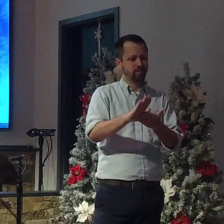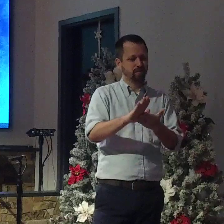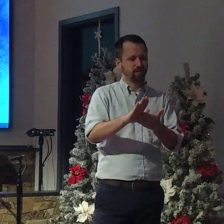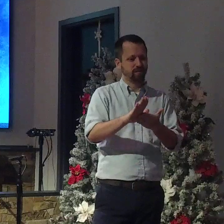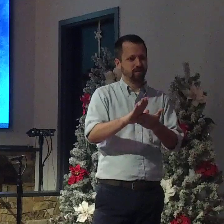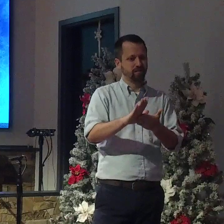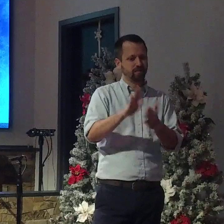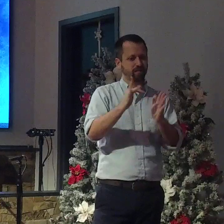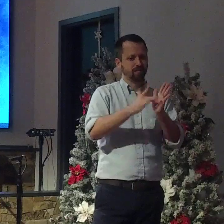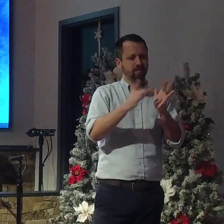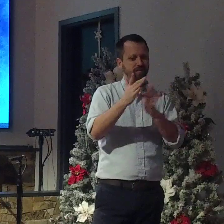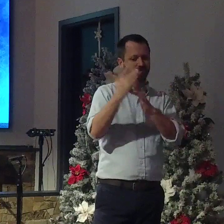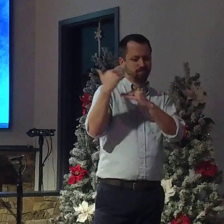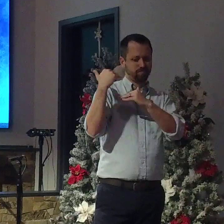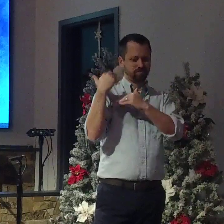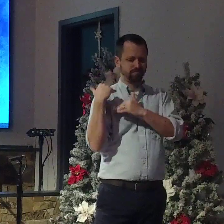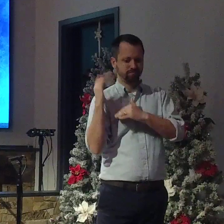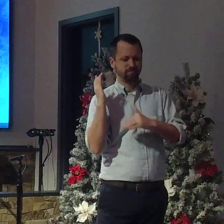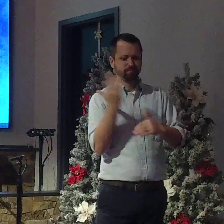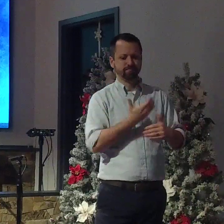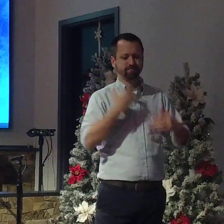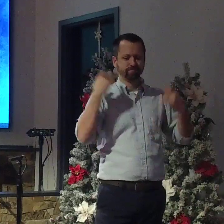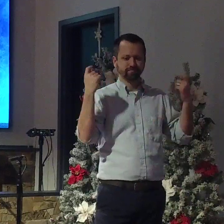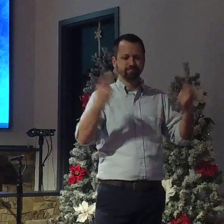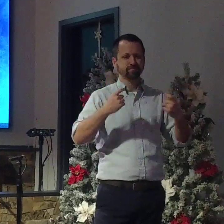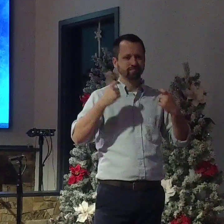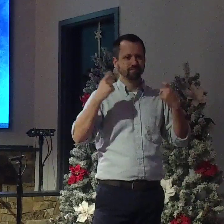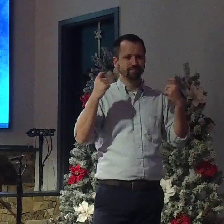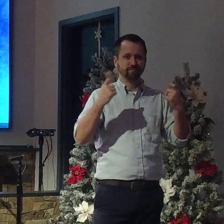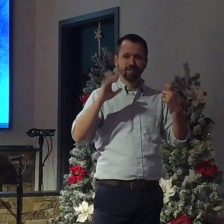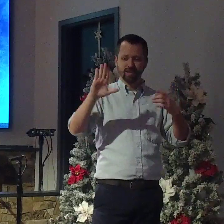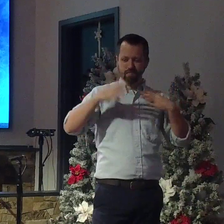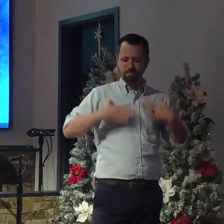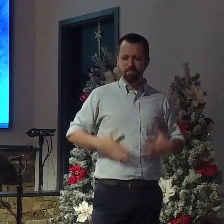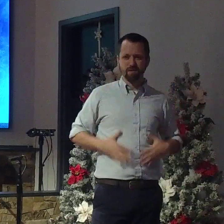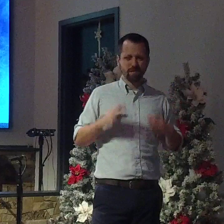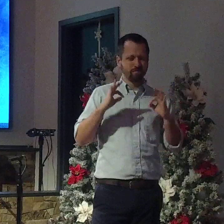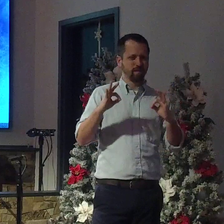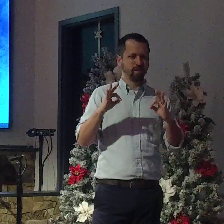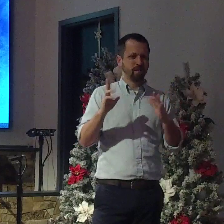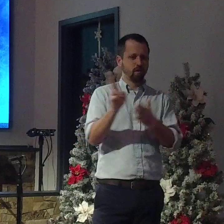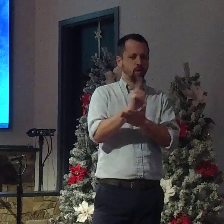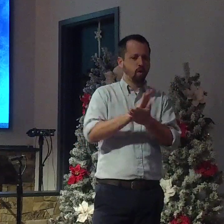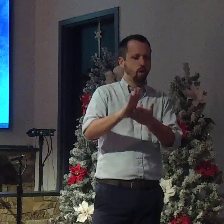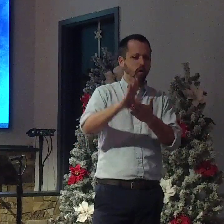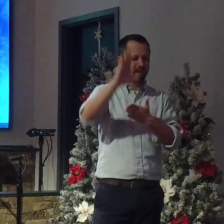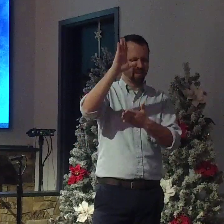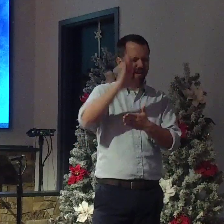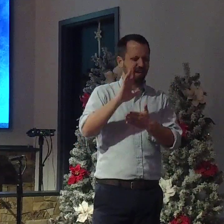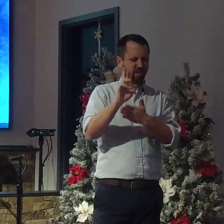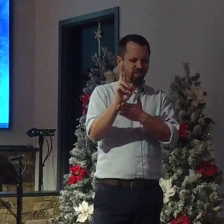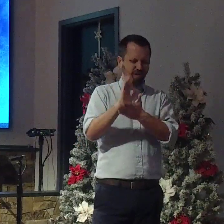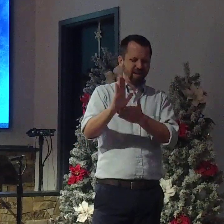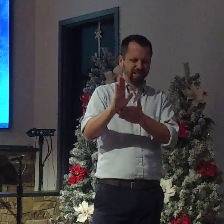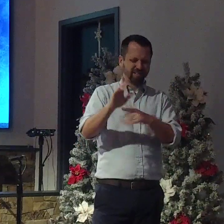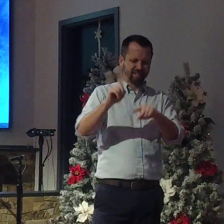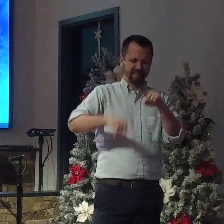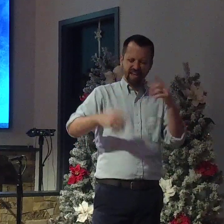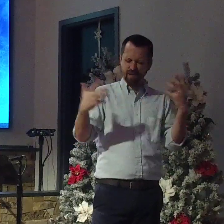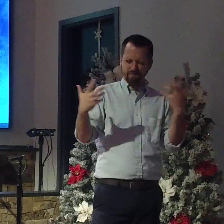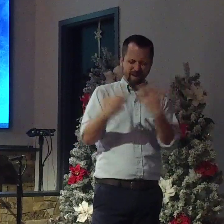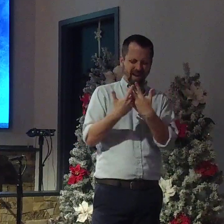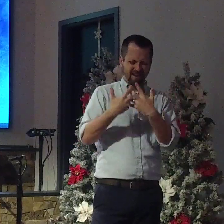he was separated from God when he was on that cross. That's why when Jesus was on the cross, he said these words, among others. He